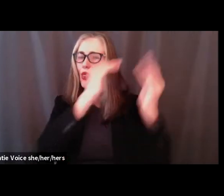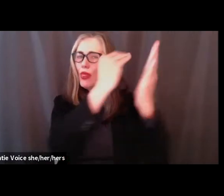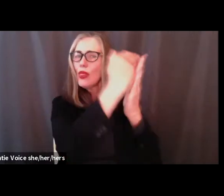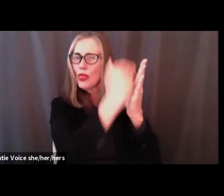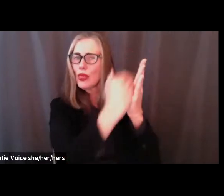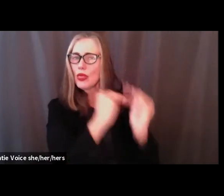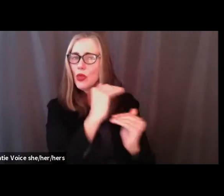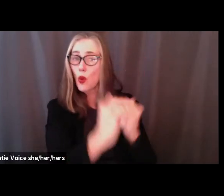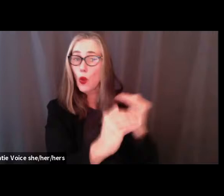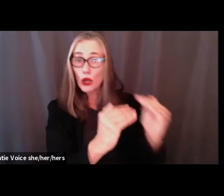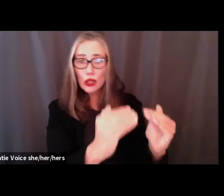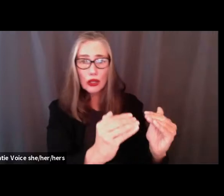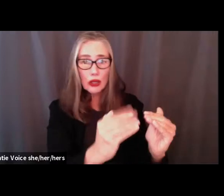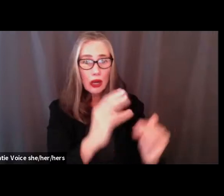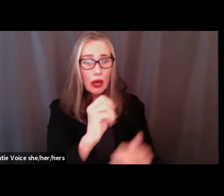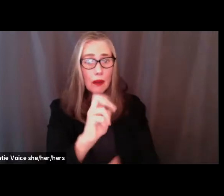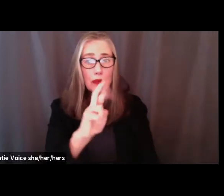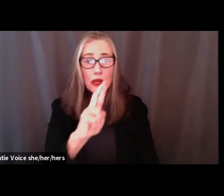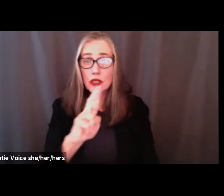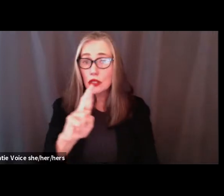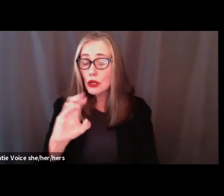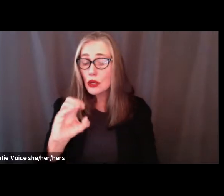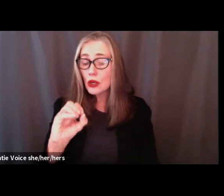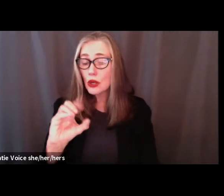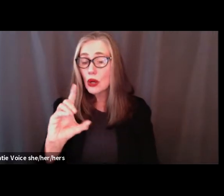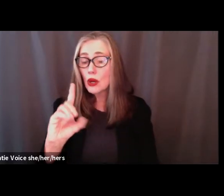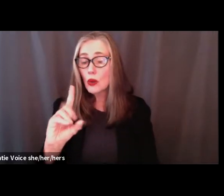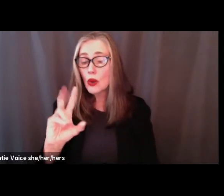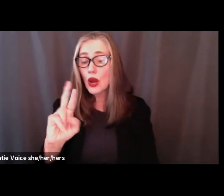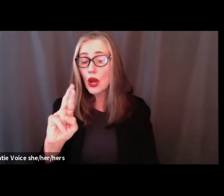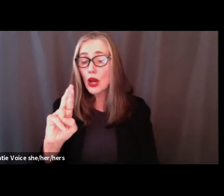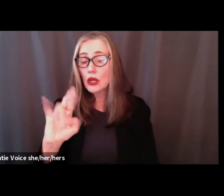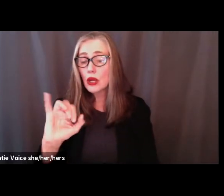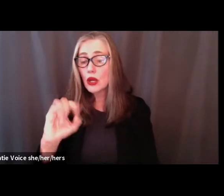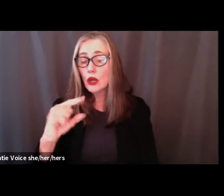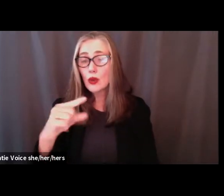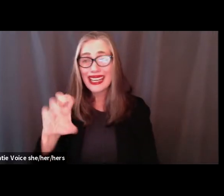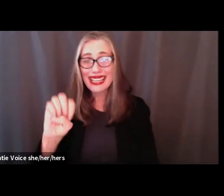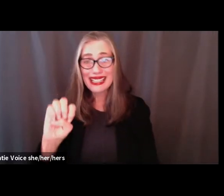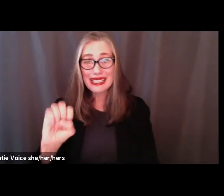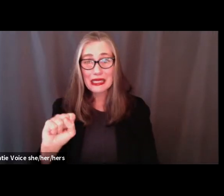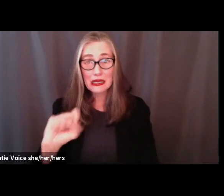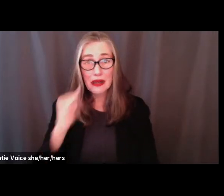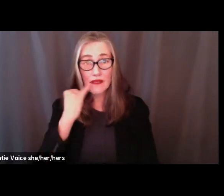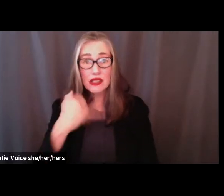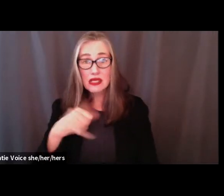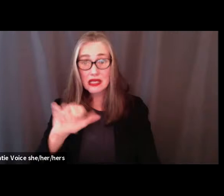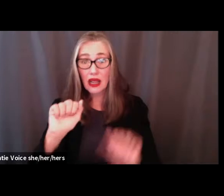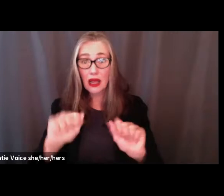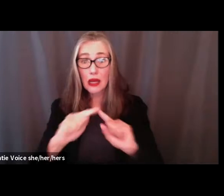Is Mr. Rodriguez Kennedy still unmuted? I'm going to give him a chance to respond.